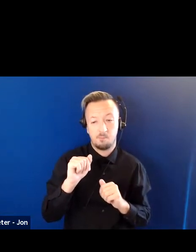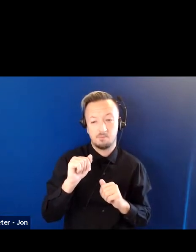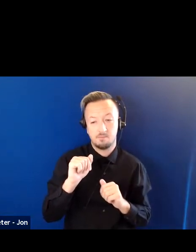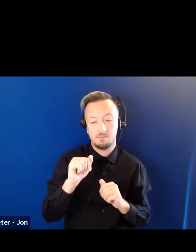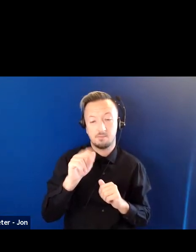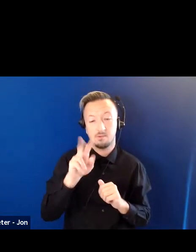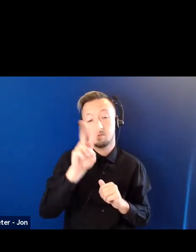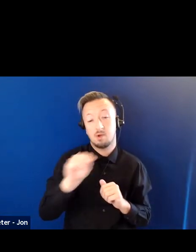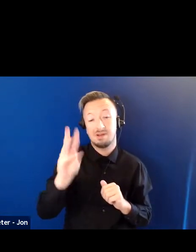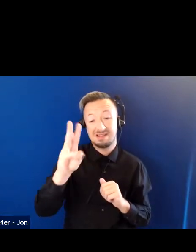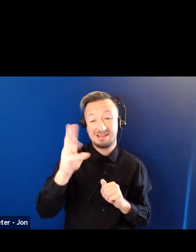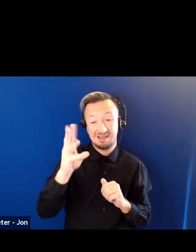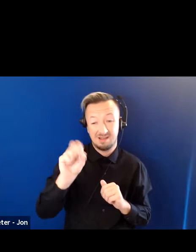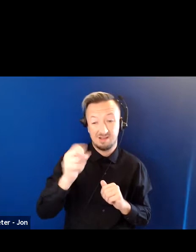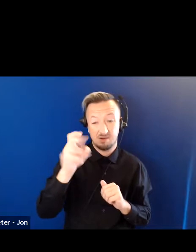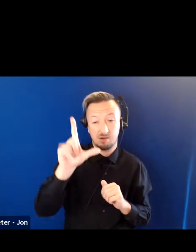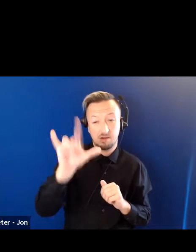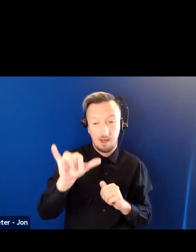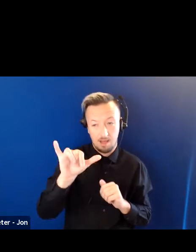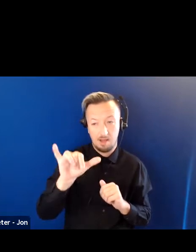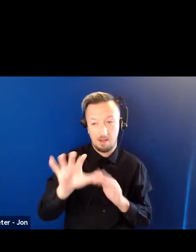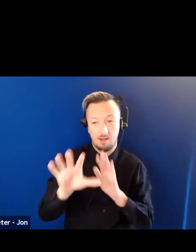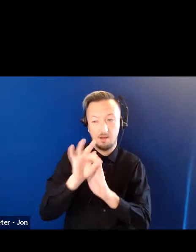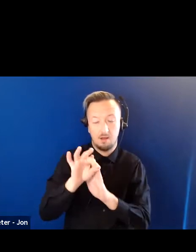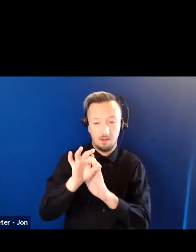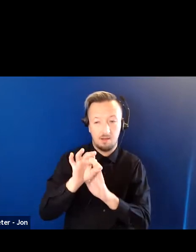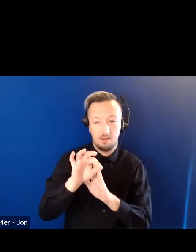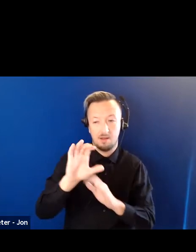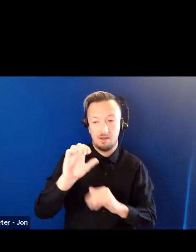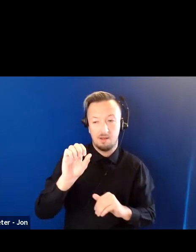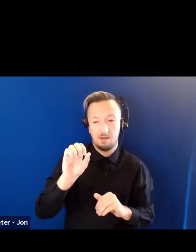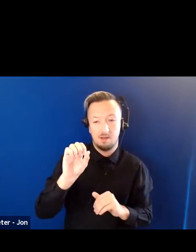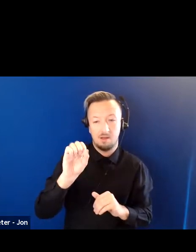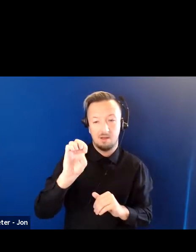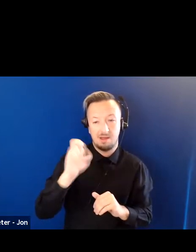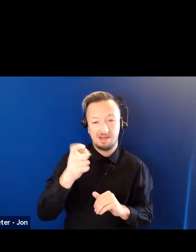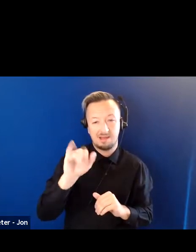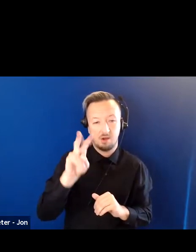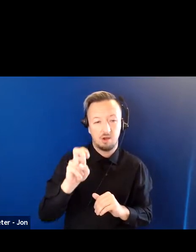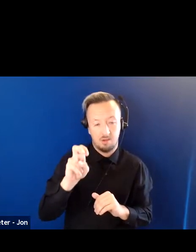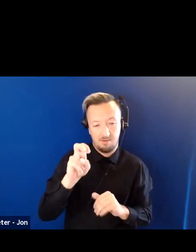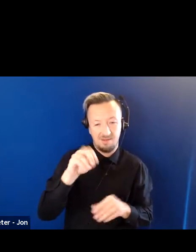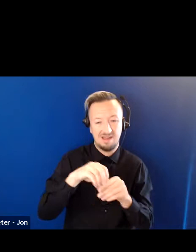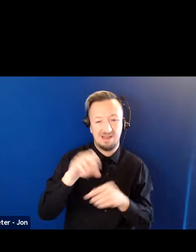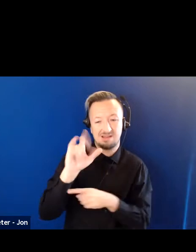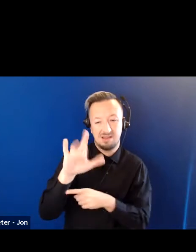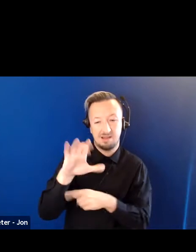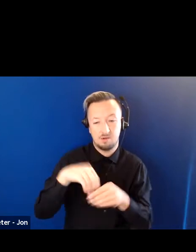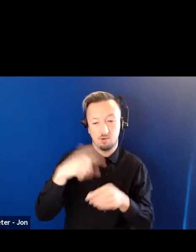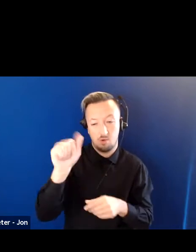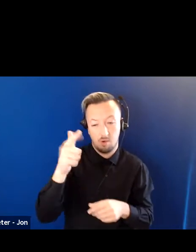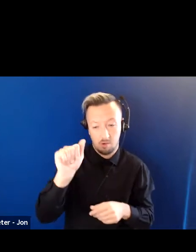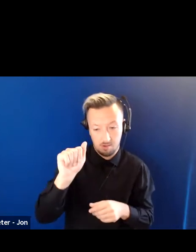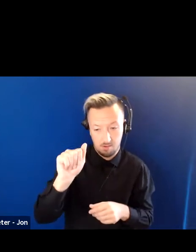In 2016, Shelly was appointed executive director of the Silk in Georgia. Kim has